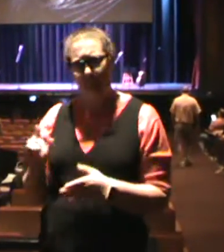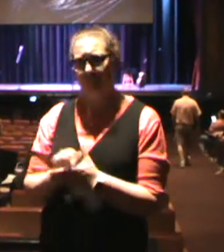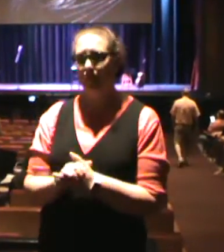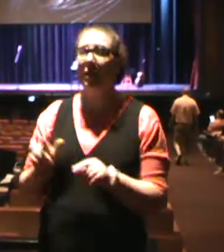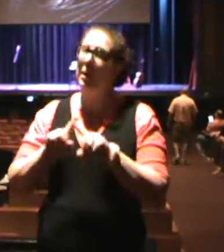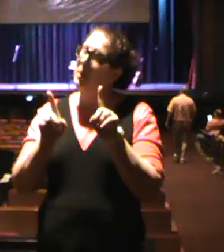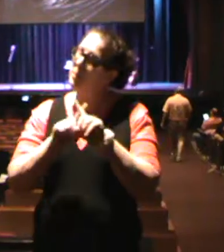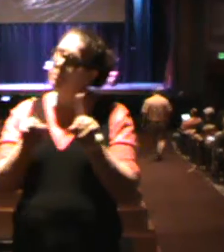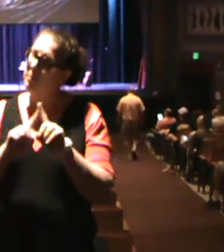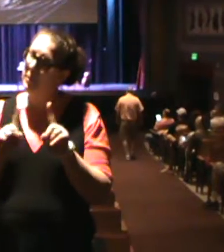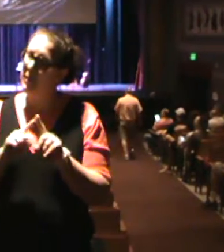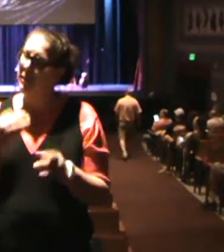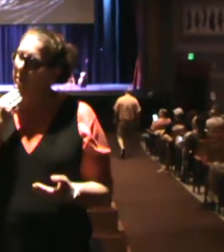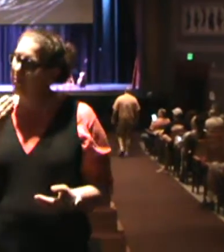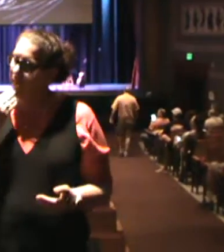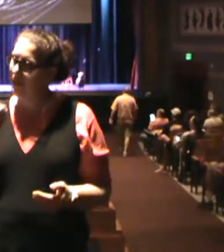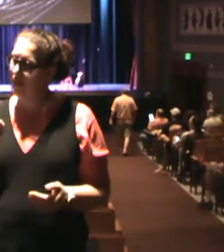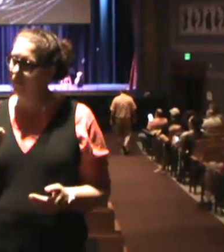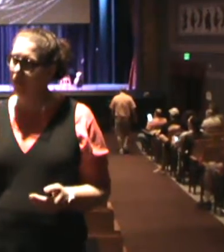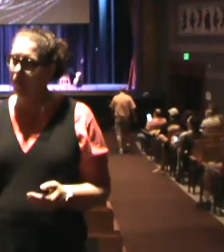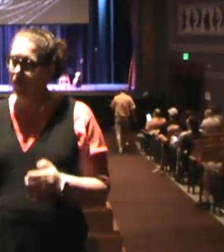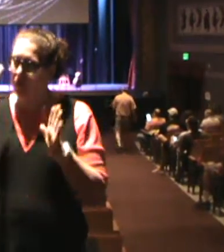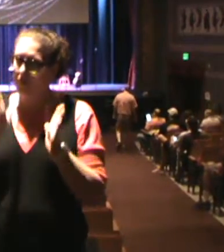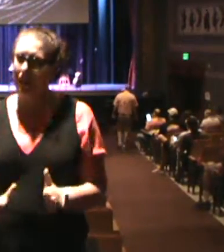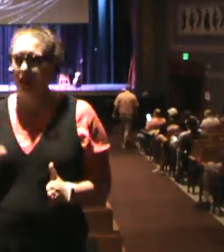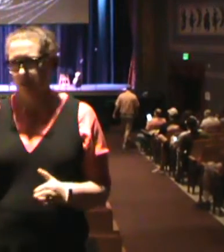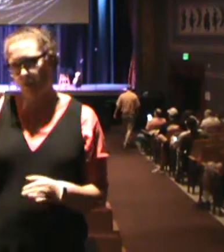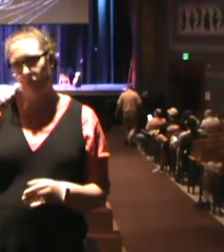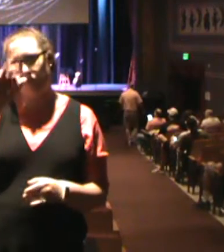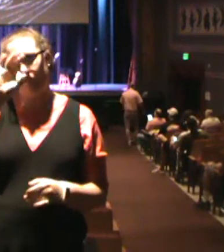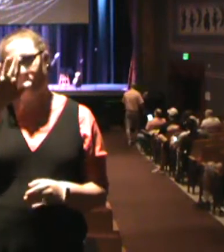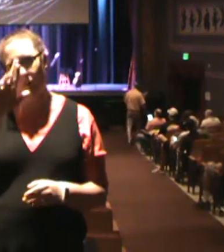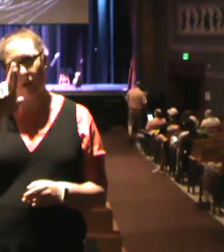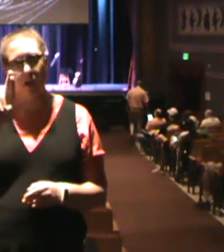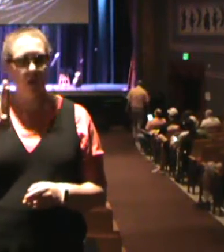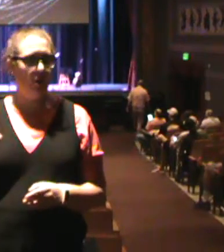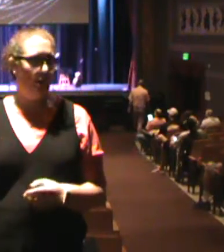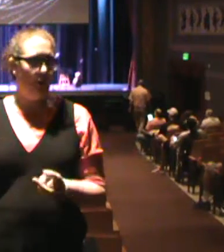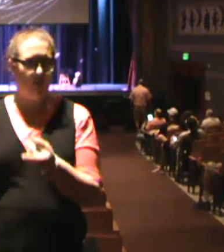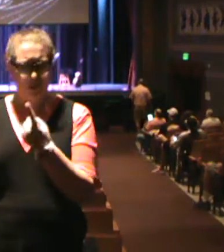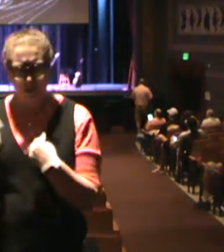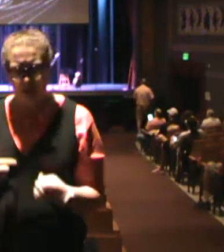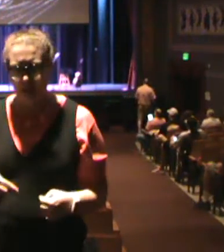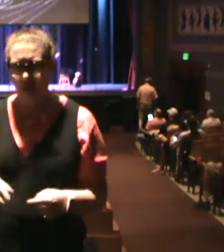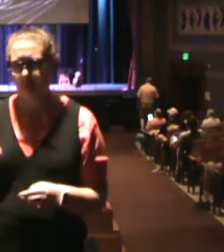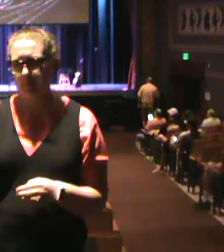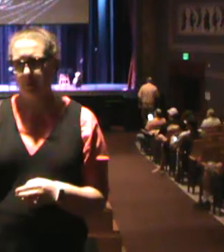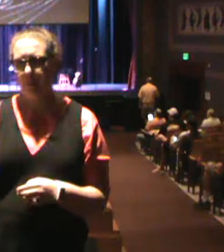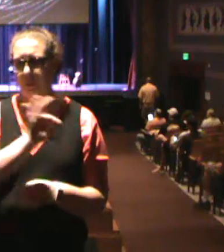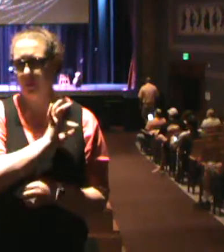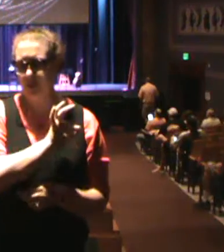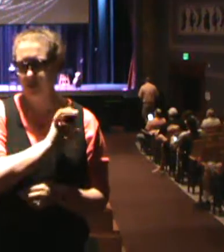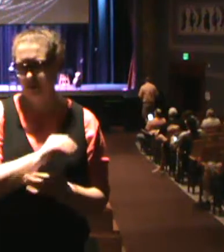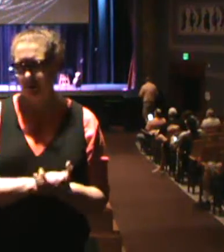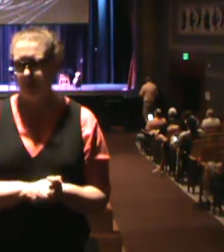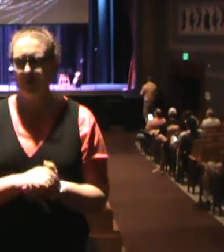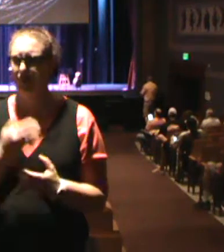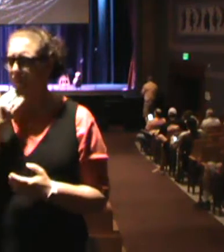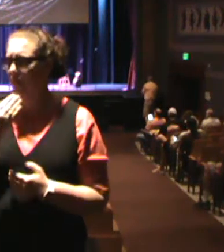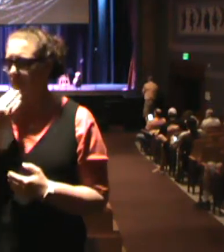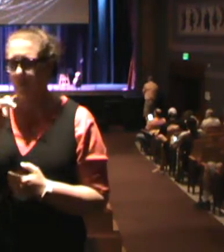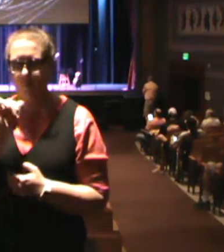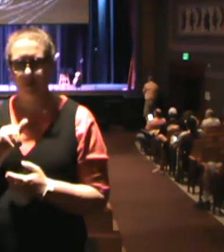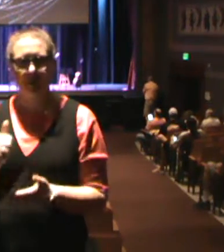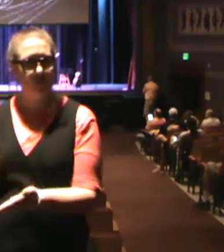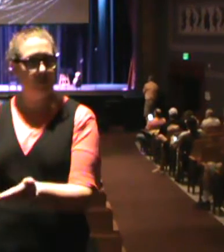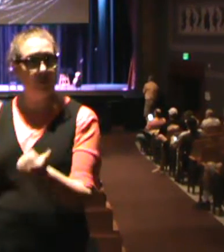But I am thankful. Pastor Jafar stepped in at the last minute. I called him in and he stepped in and he brought it. I'm so thankful for him. He'll